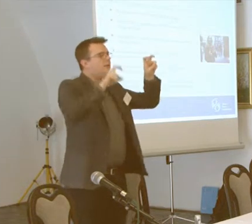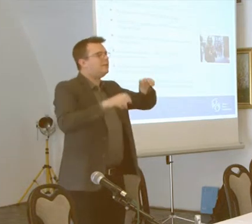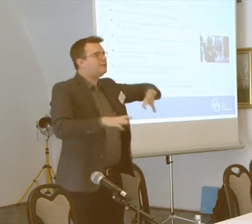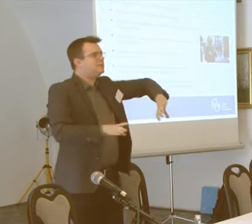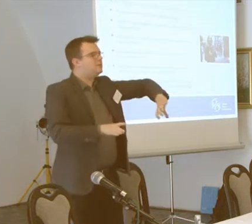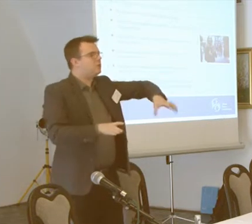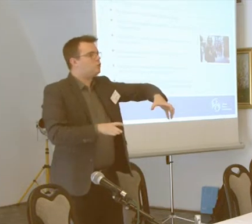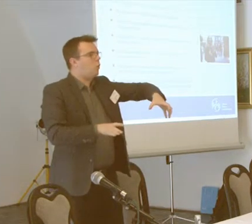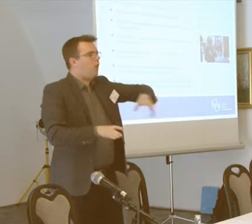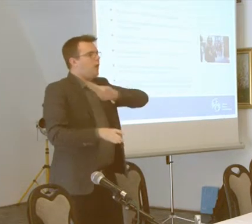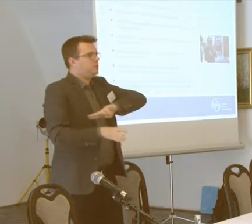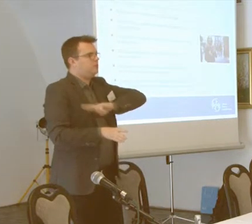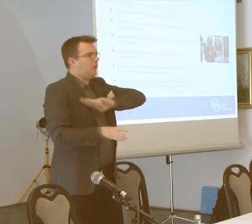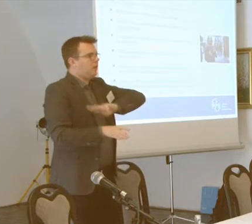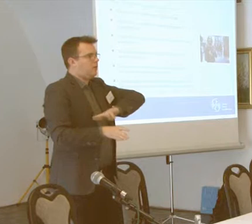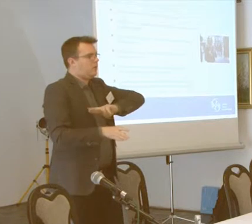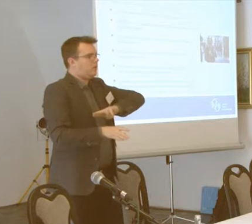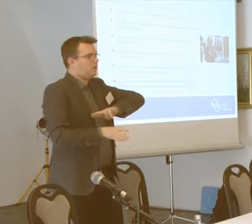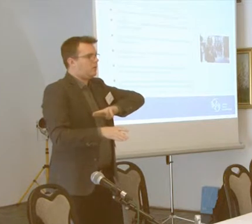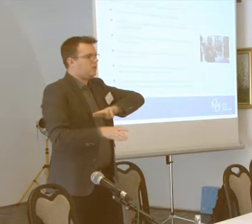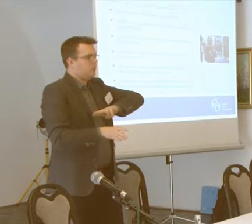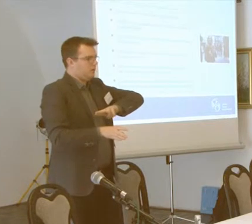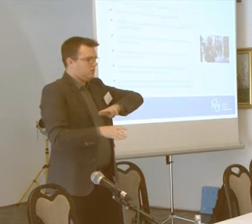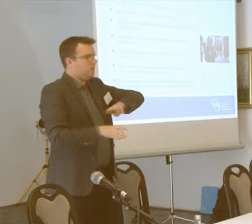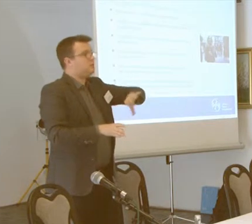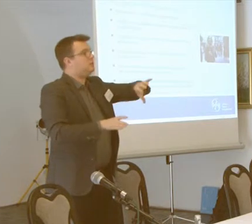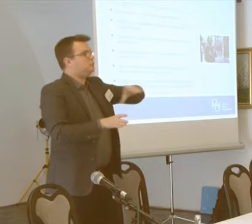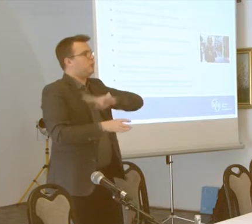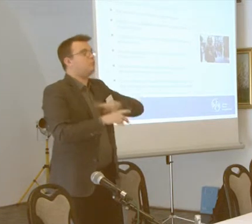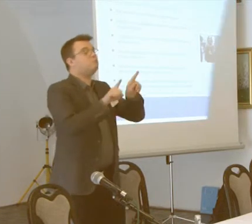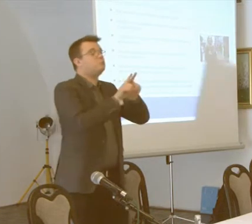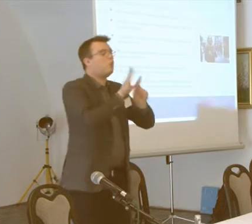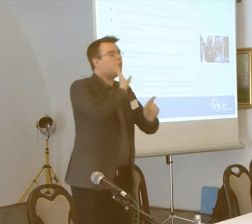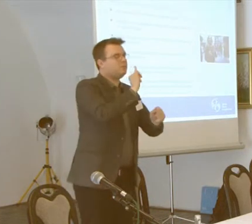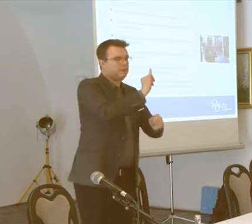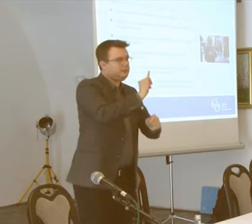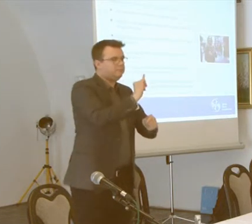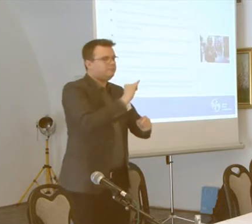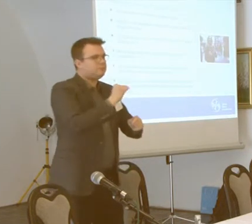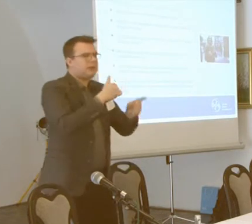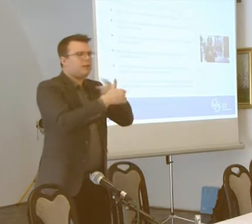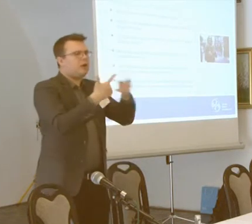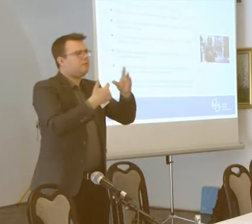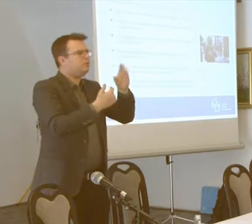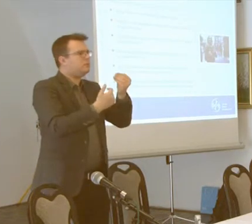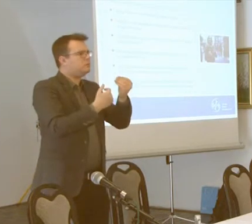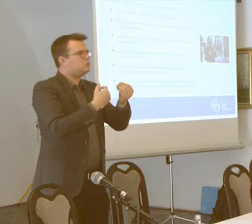we have so-called sector responsibility. Well, it is sector responsibility, and which means that if